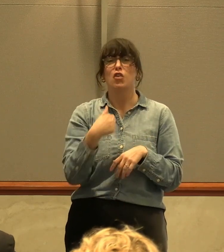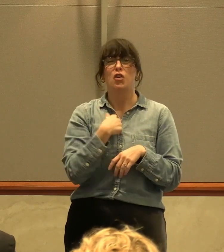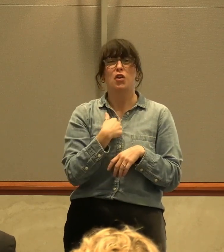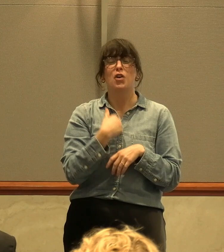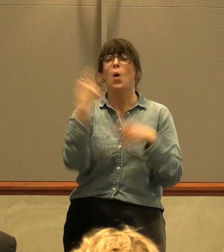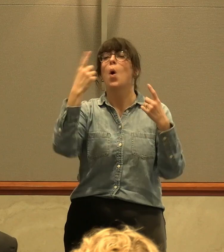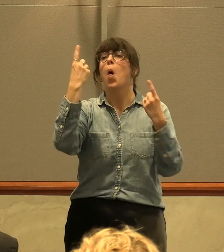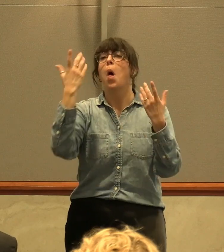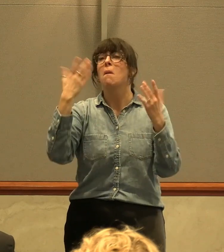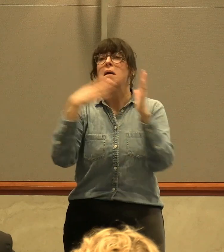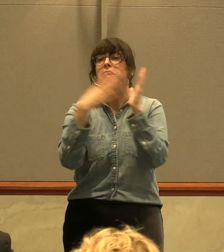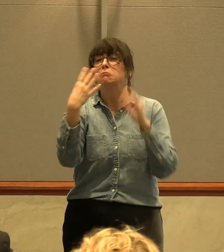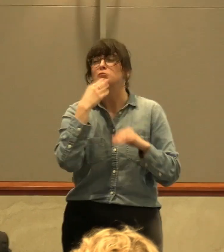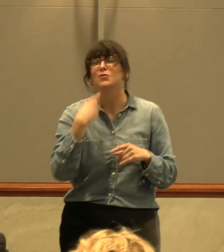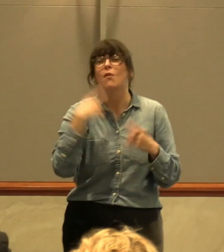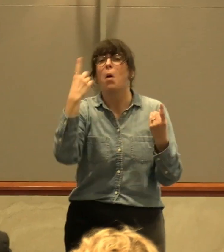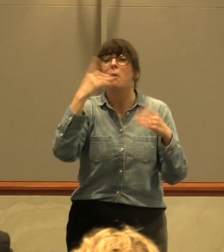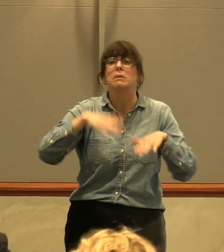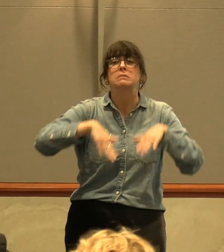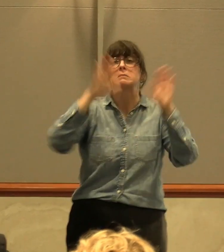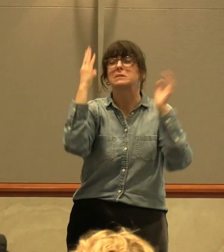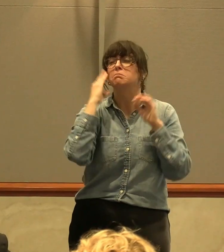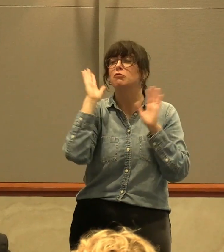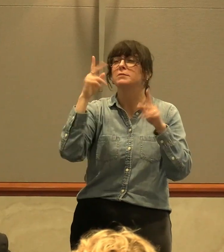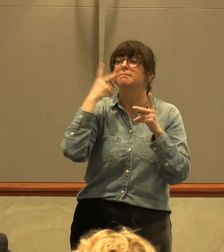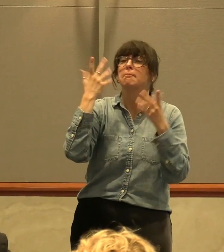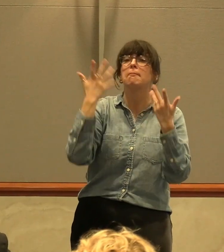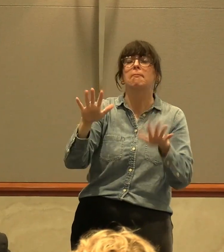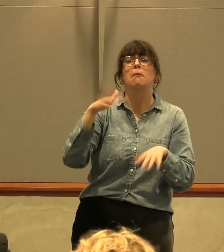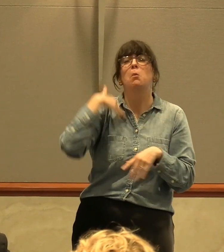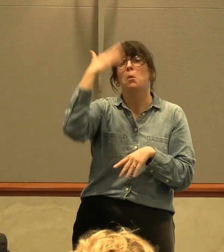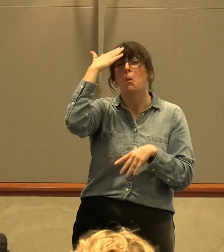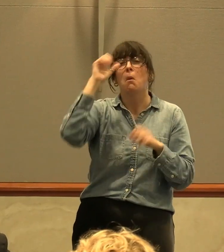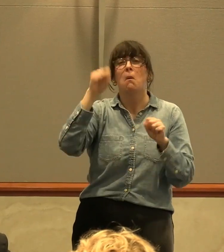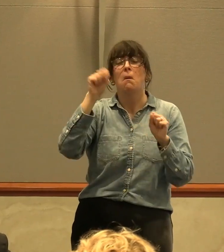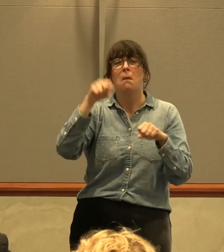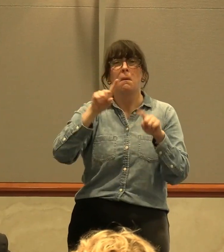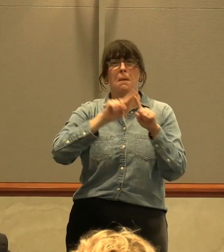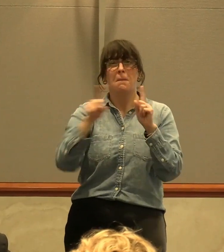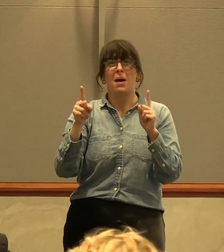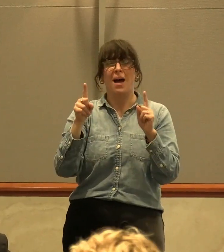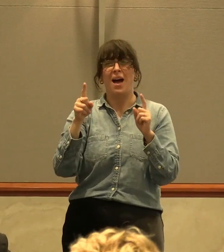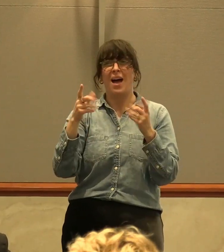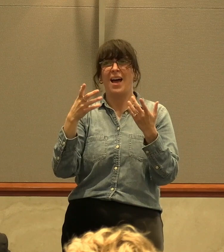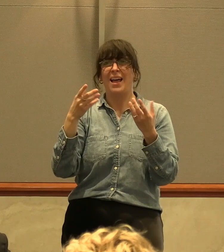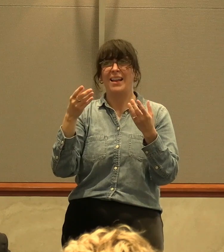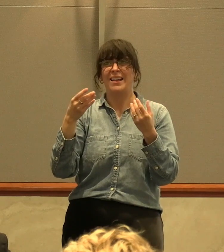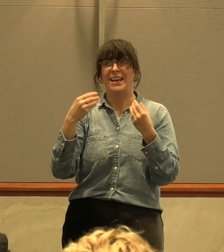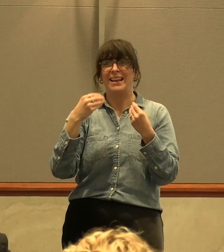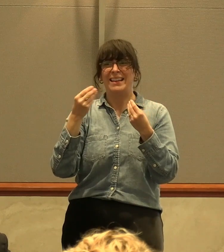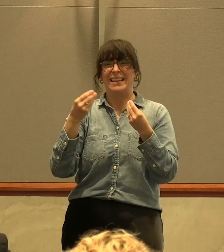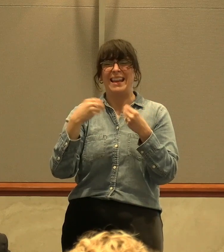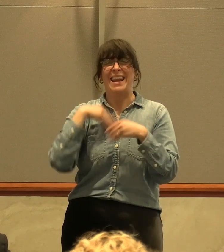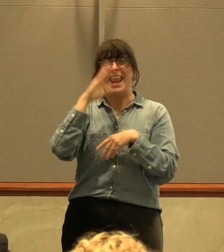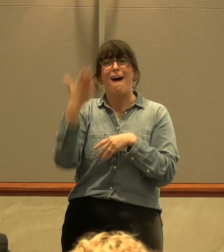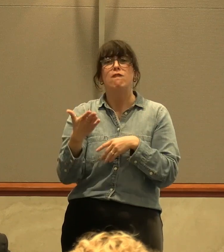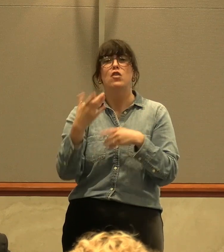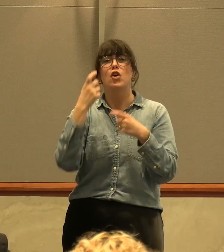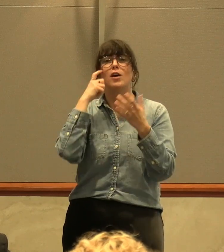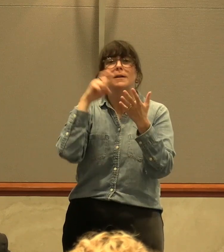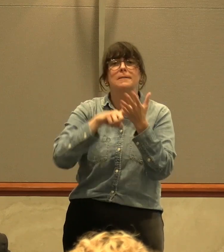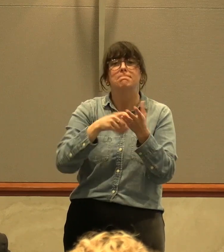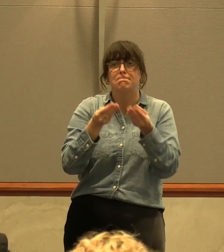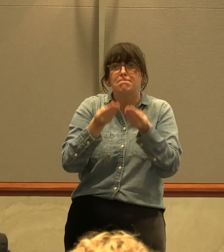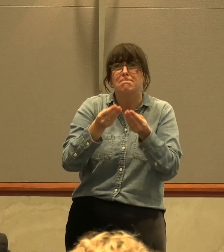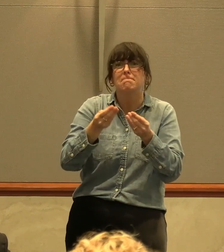been anti-Semitism. I've always experienced it, and we know about it. But we've never given oxygen to hate